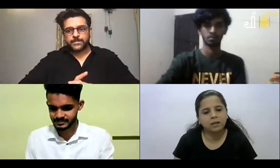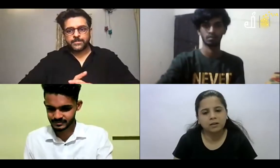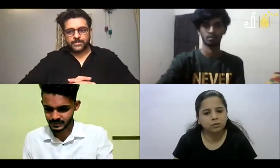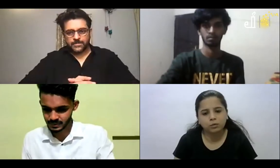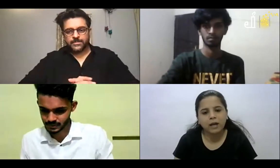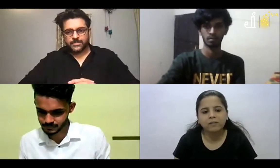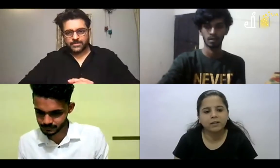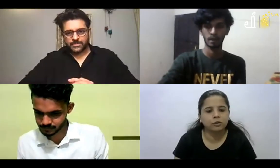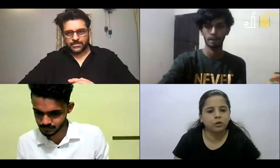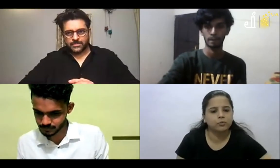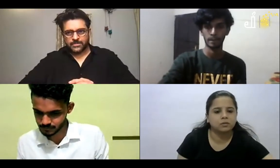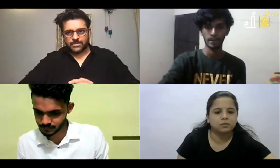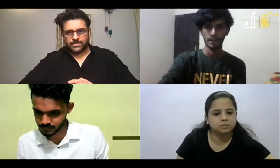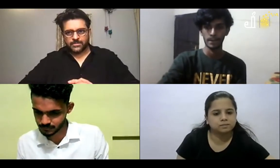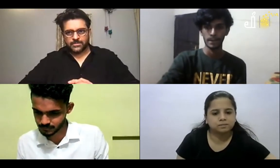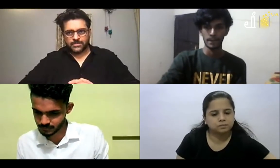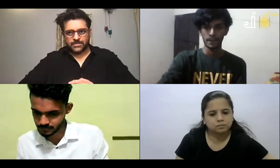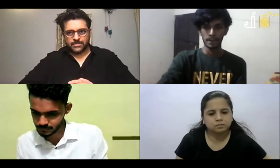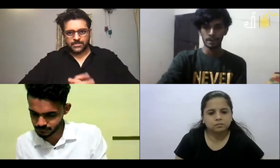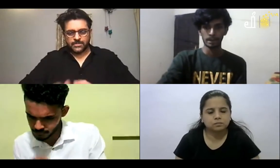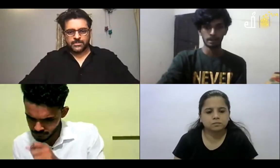that they do not have any other option.